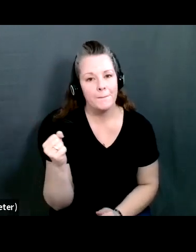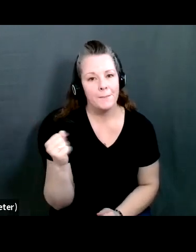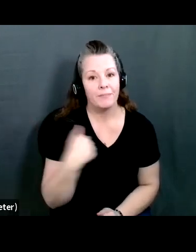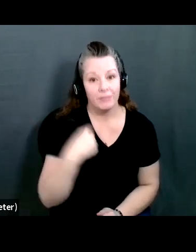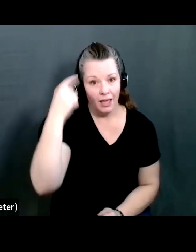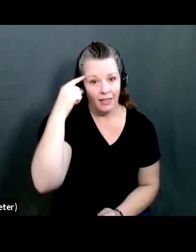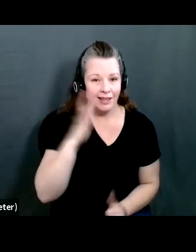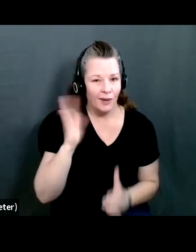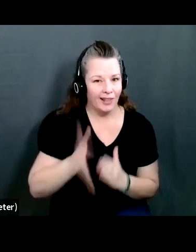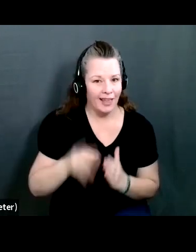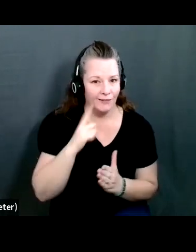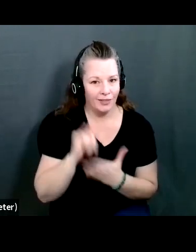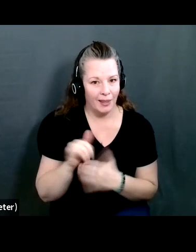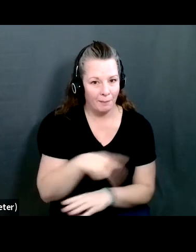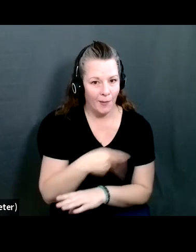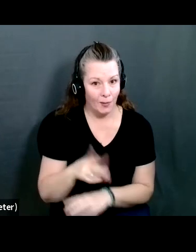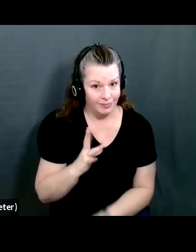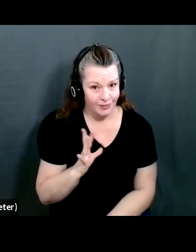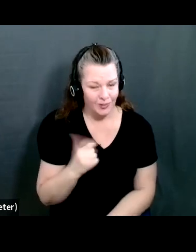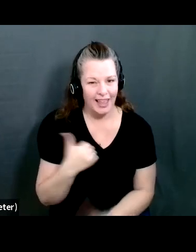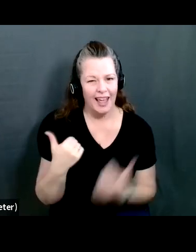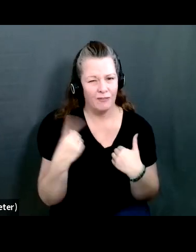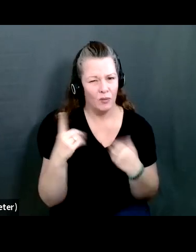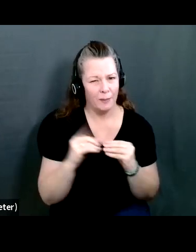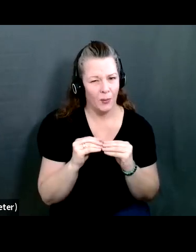I think I'm gonna end on this one. Is that cool? I have one more.